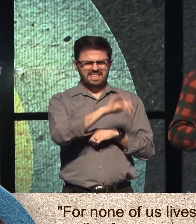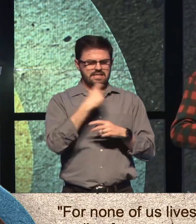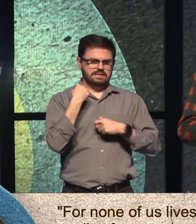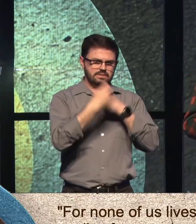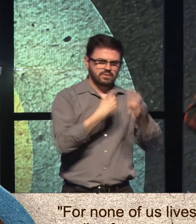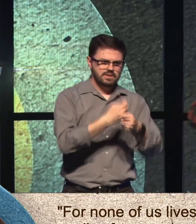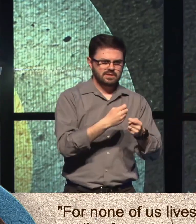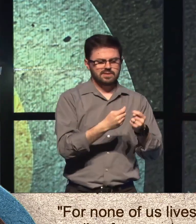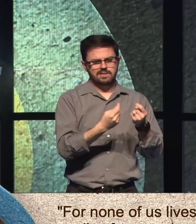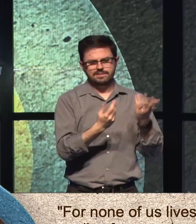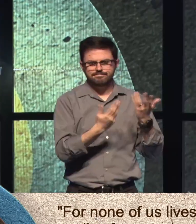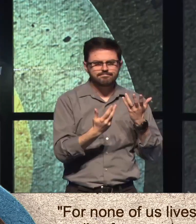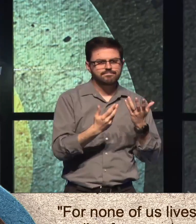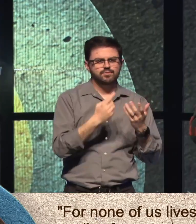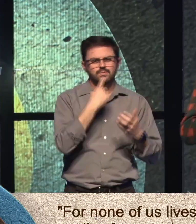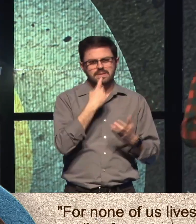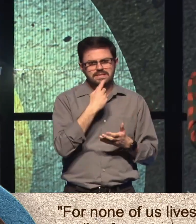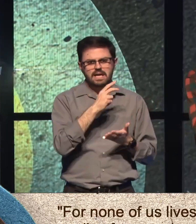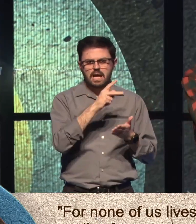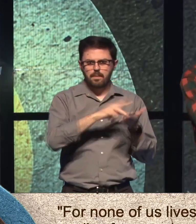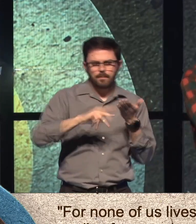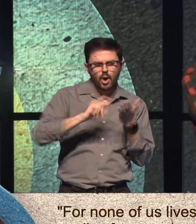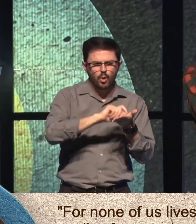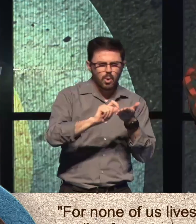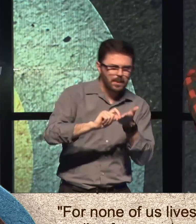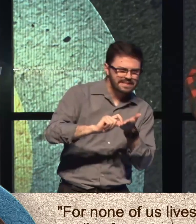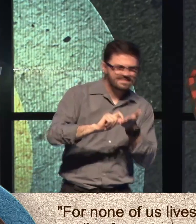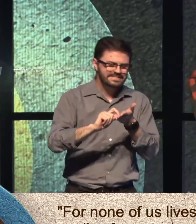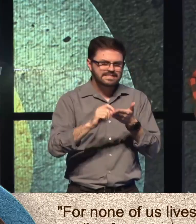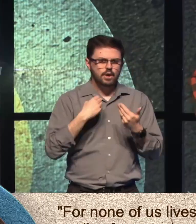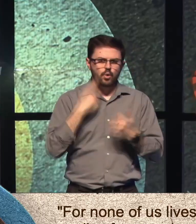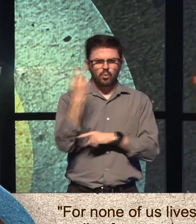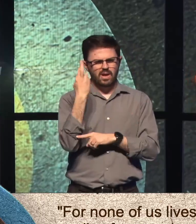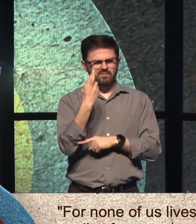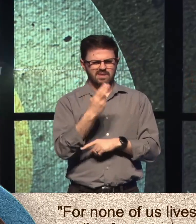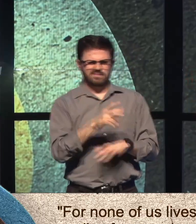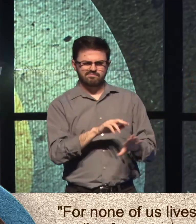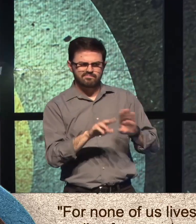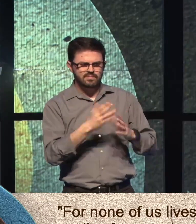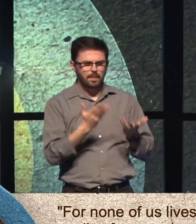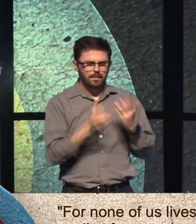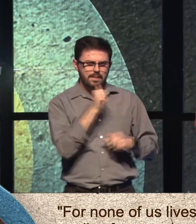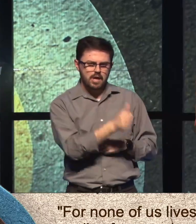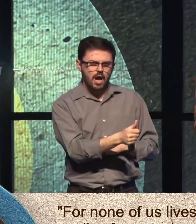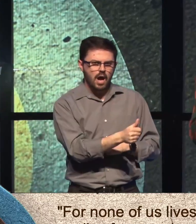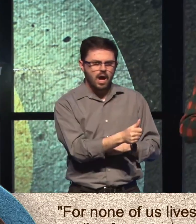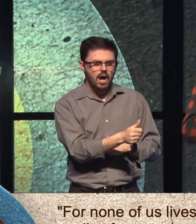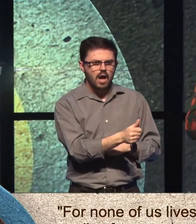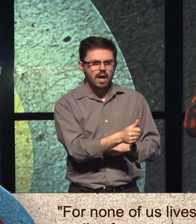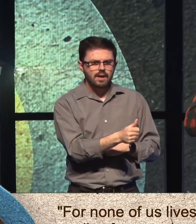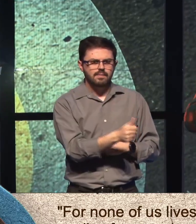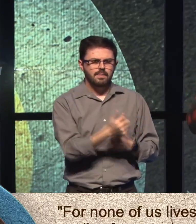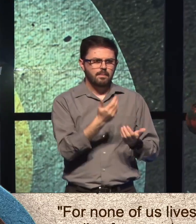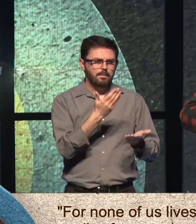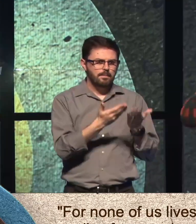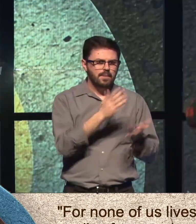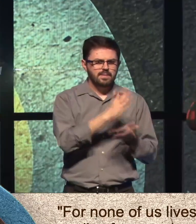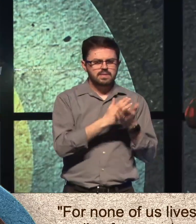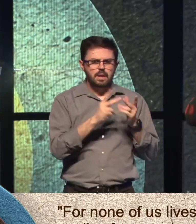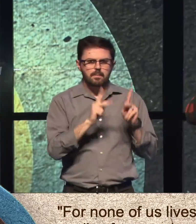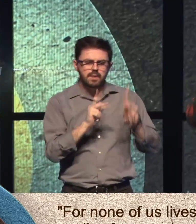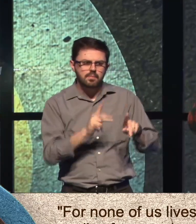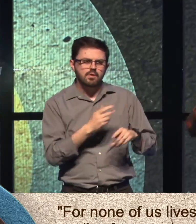attributed to Paul, but there's reasons to doubt that it was actually written by Paul, but maybe a school of people who loved him. But we'll just